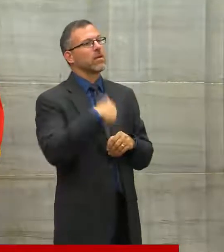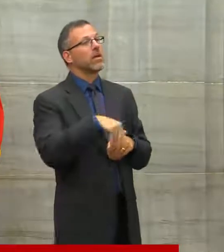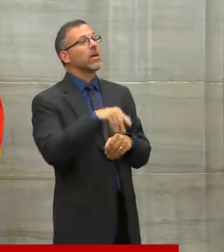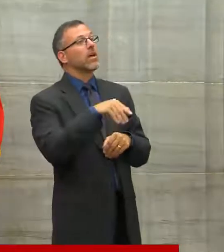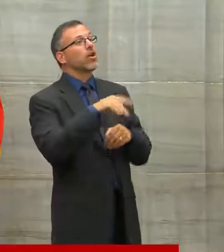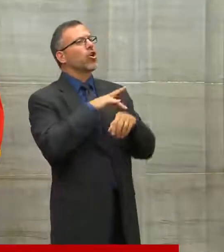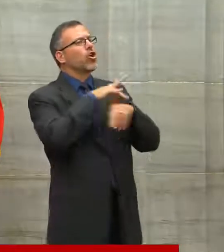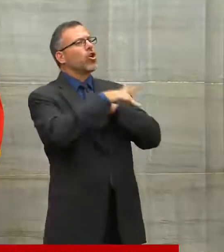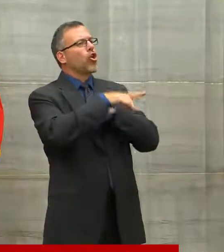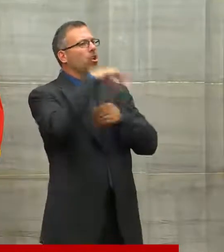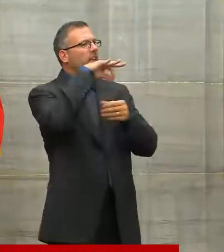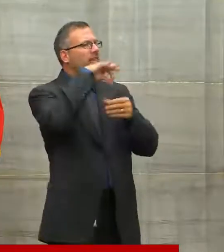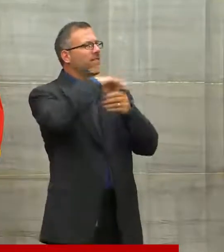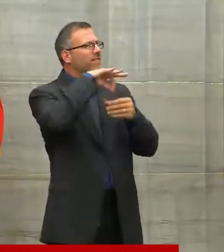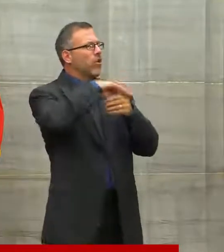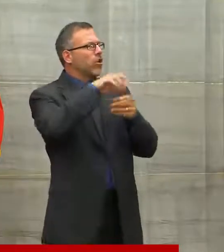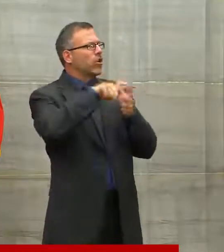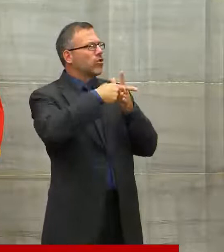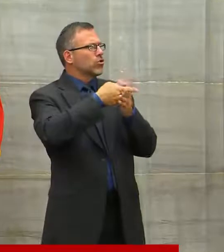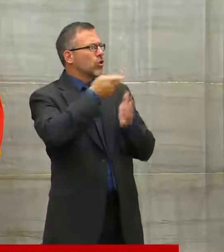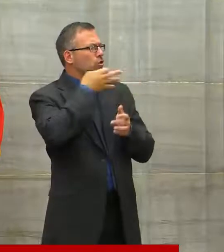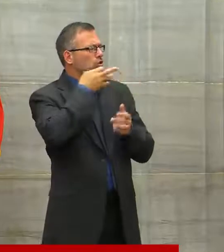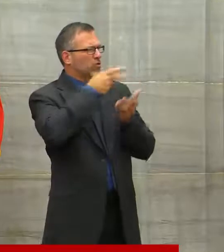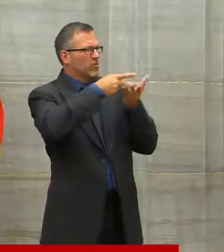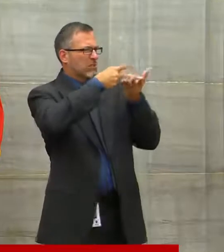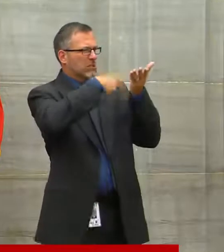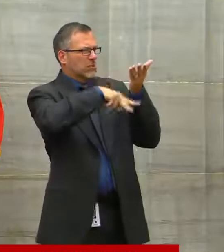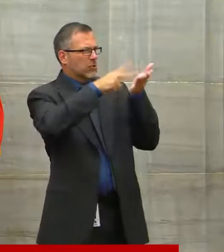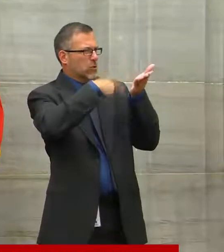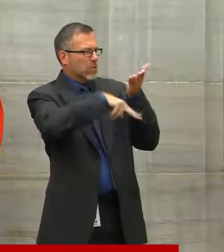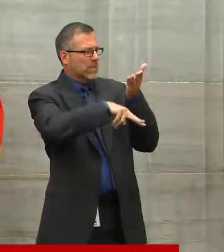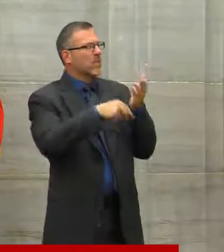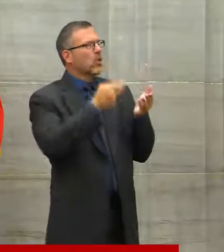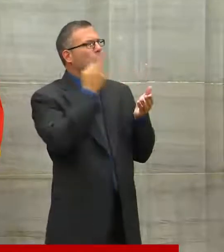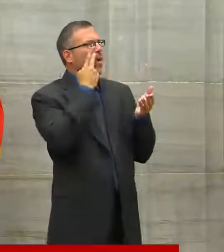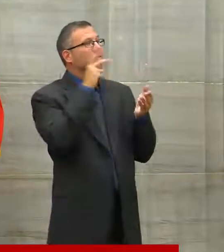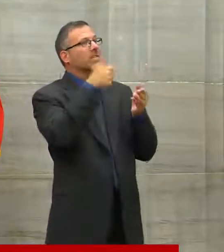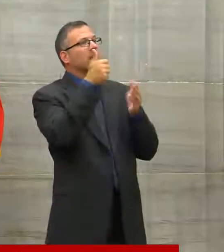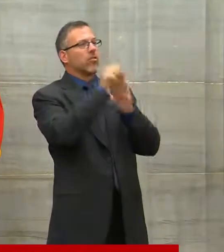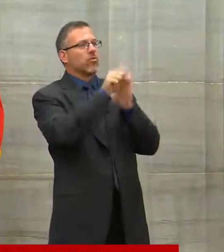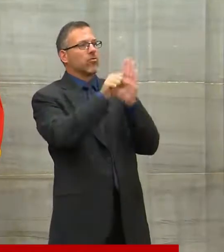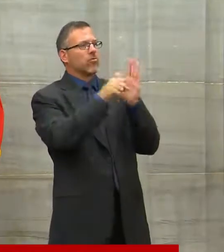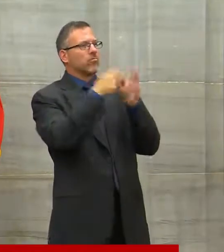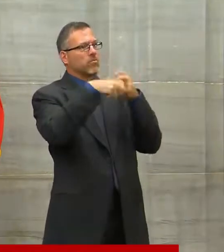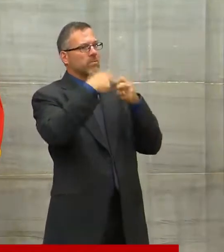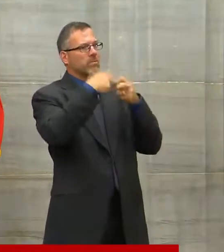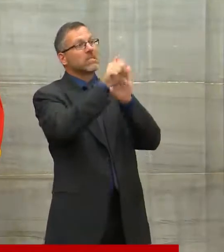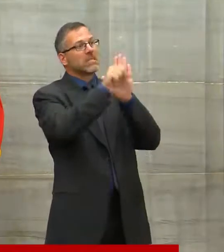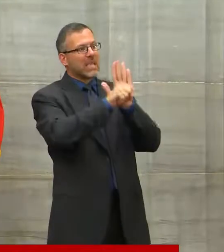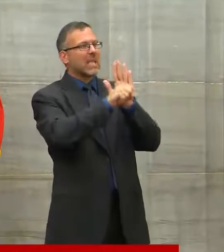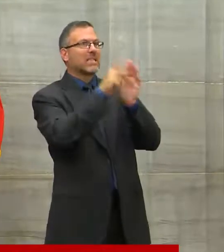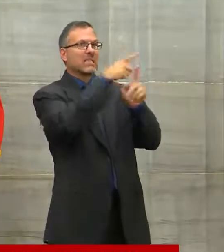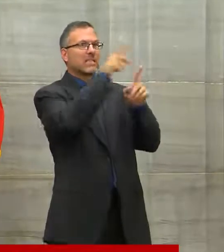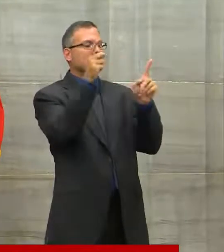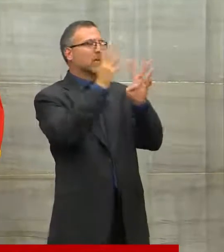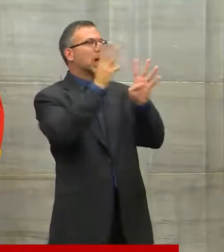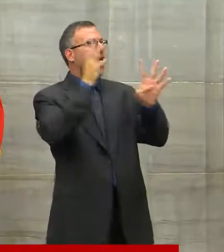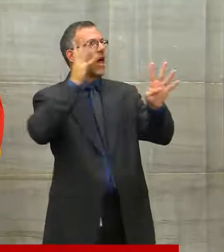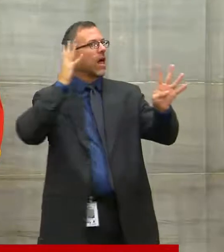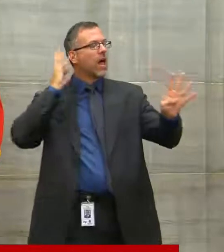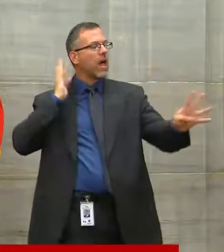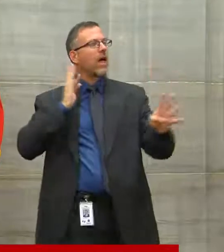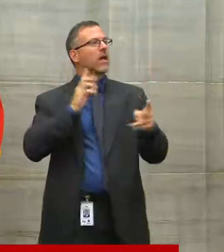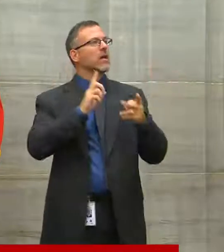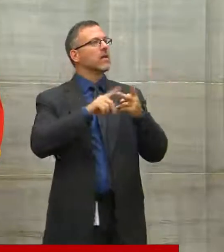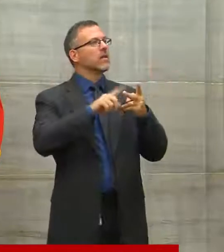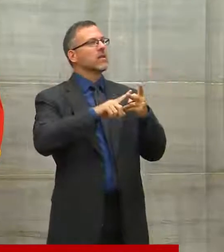voting starting in just a couple of weeks. We've seen a host of problems in other states, ranging from online super sites, people